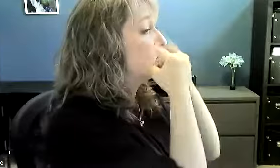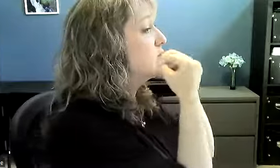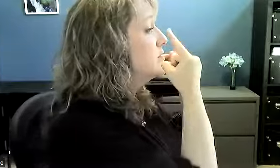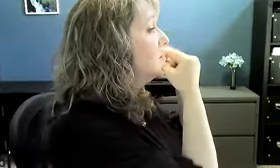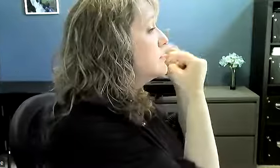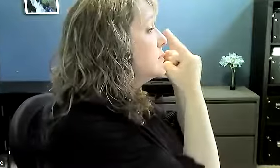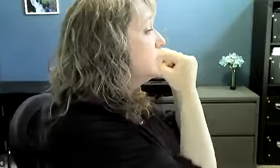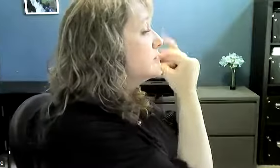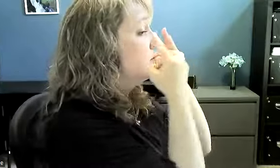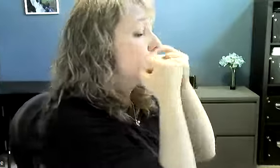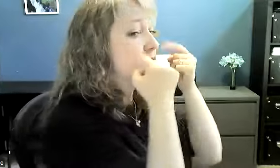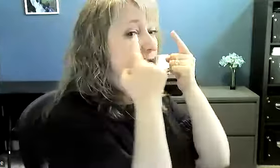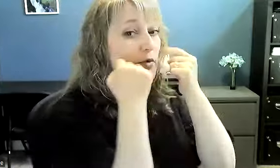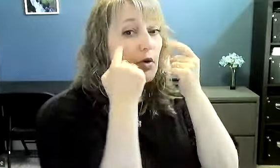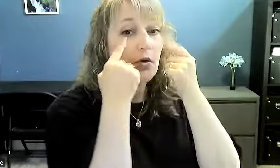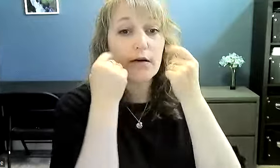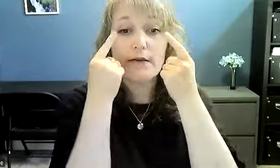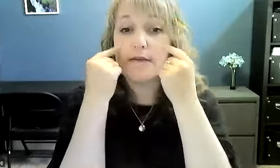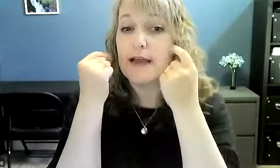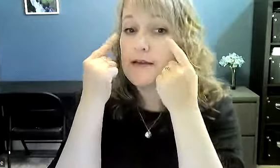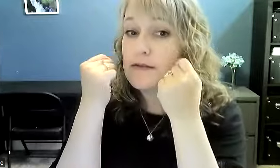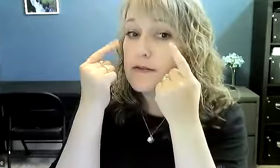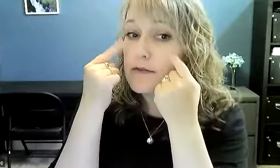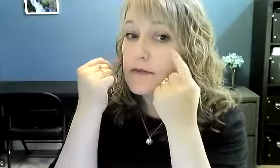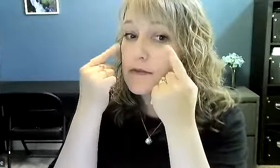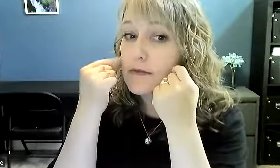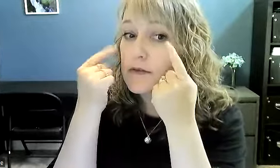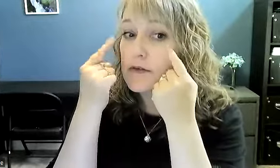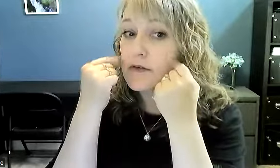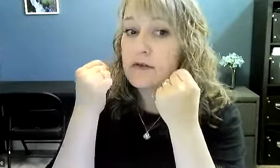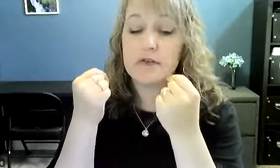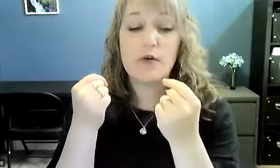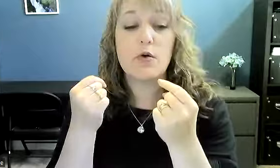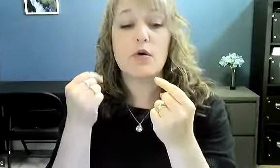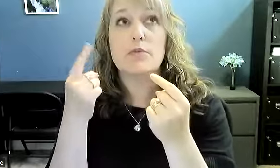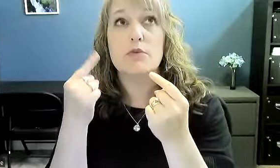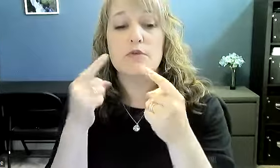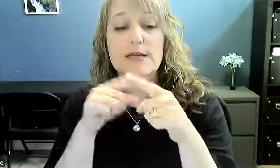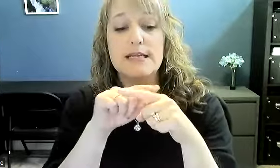tears down your face. So movement